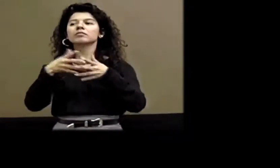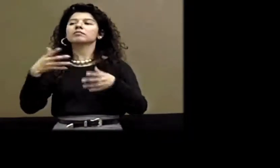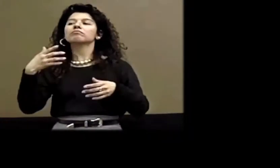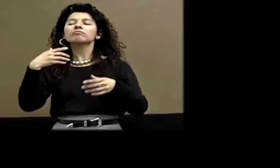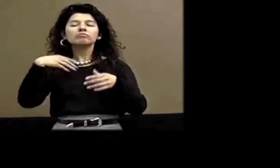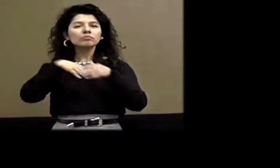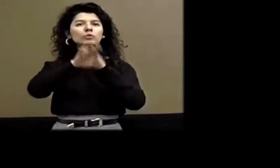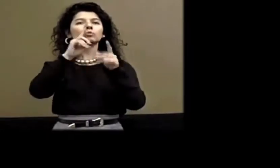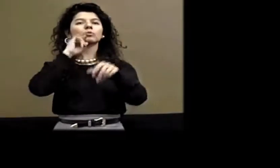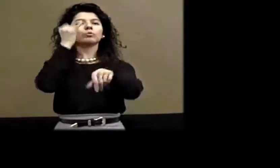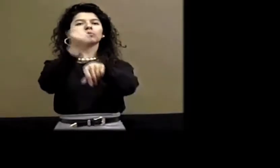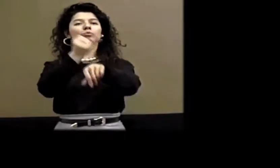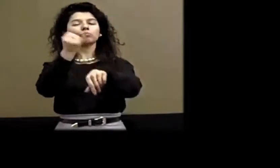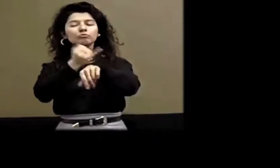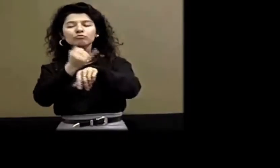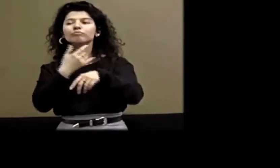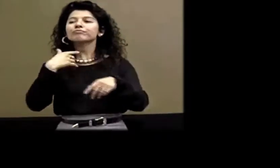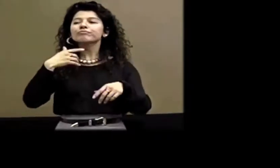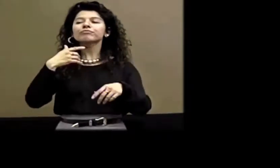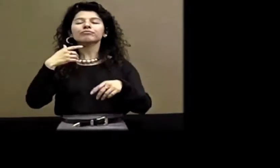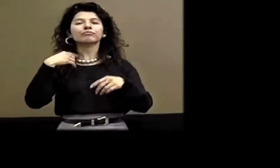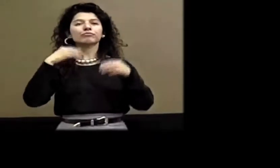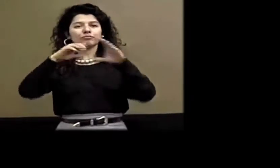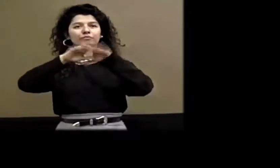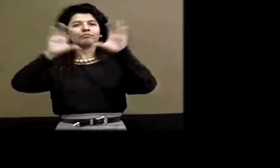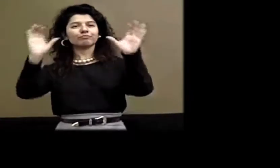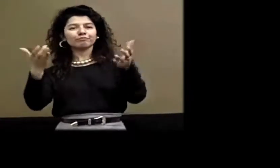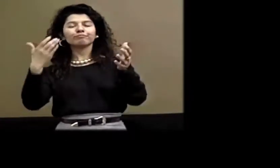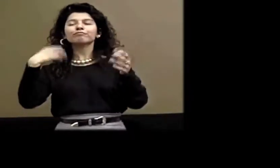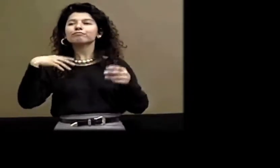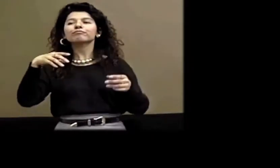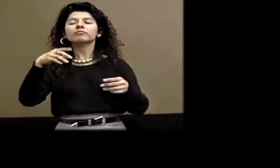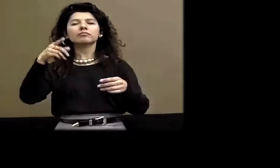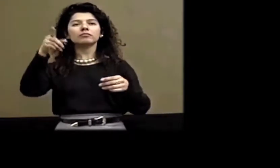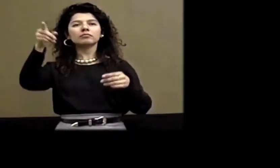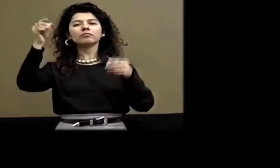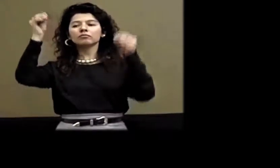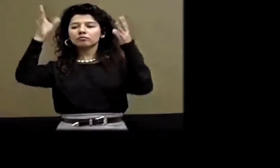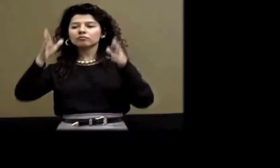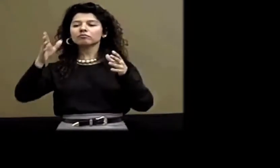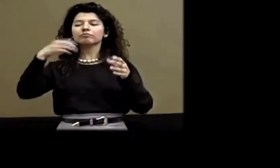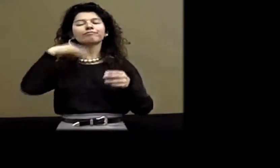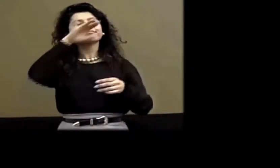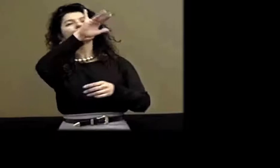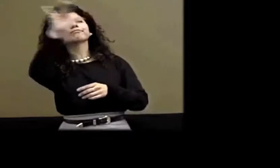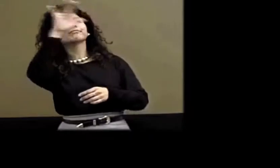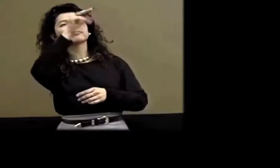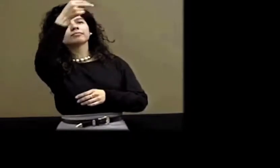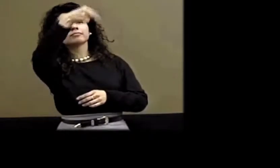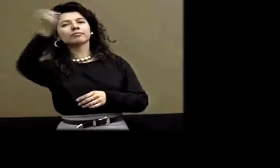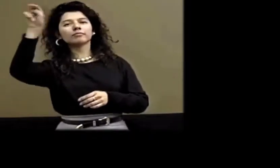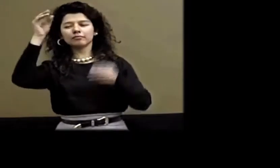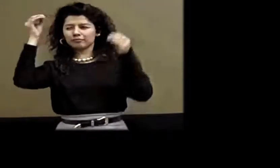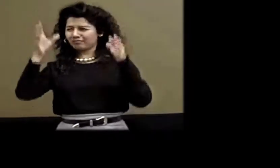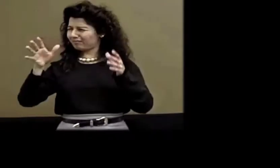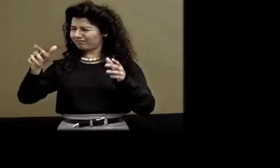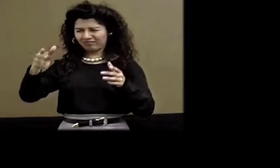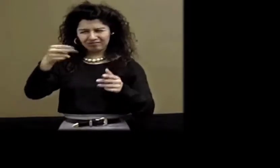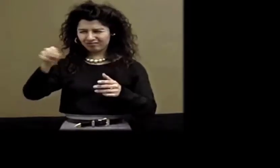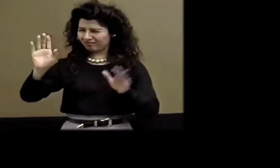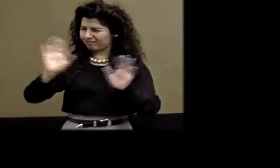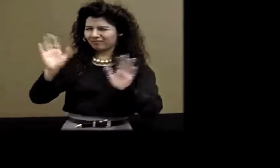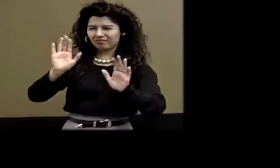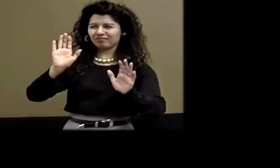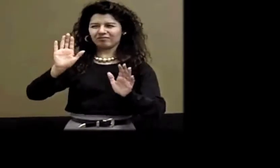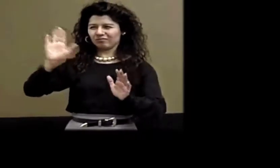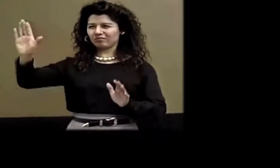I grew up in Mexico learning MSL. When I was 8, I moved to America and I went to a deaf school. When I would fingerspell to the teacher, I